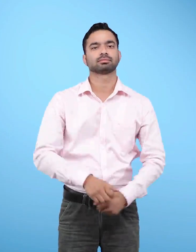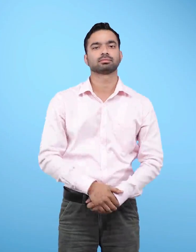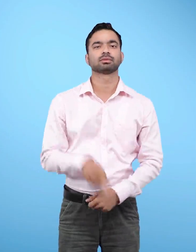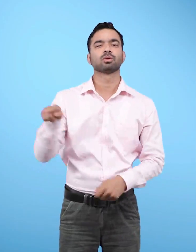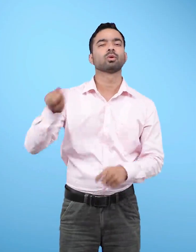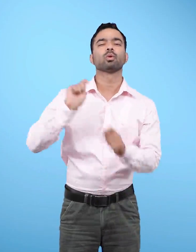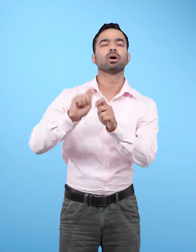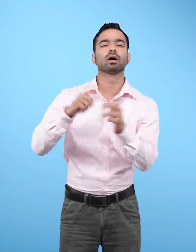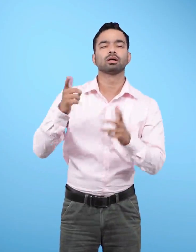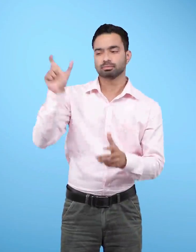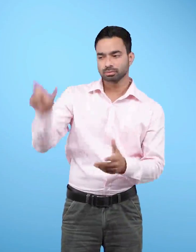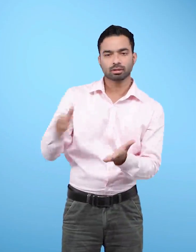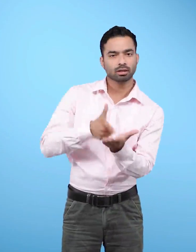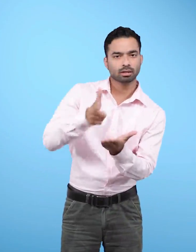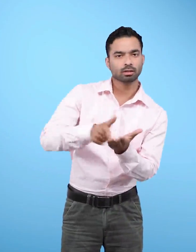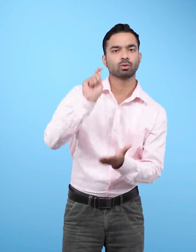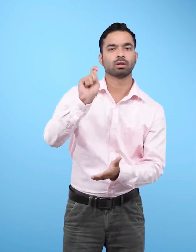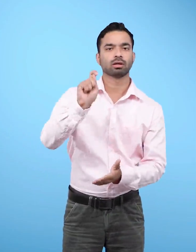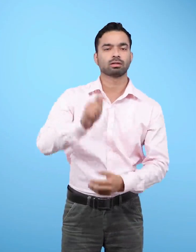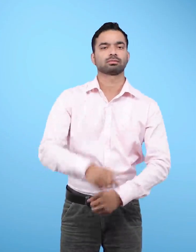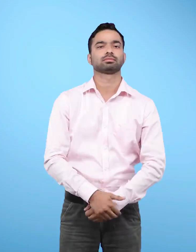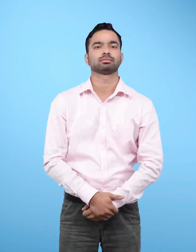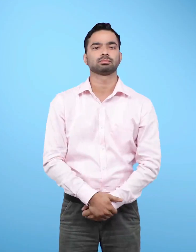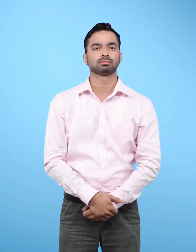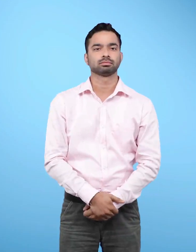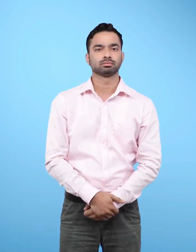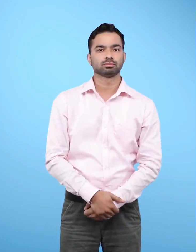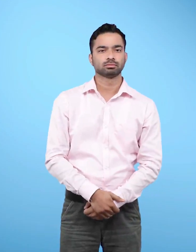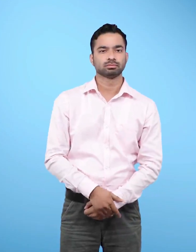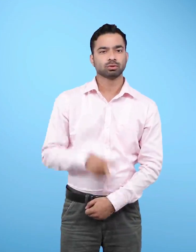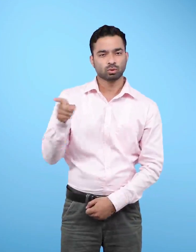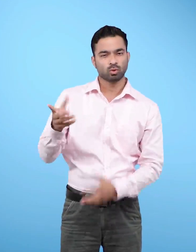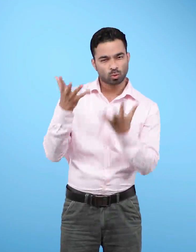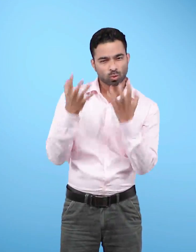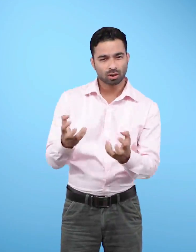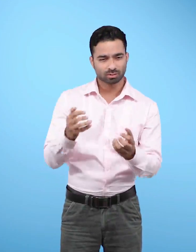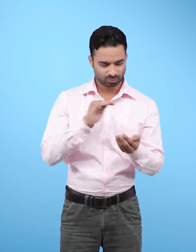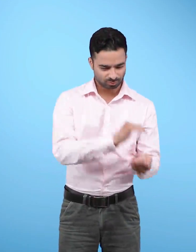who wants to divide her land equally among her 3 children.